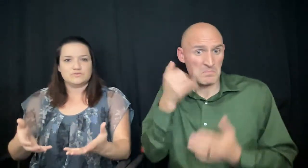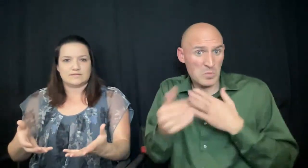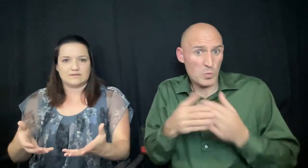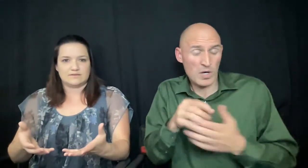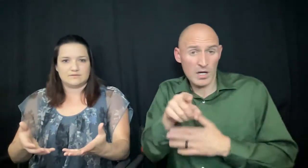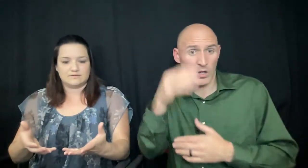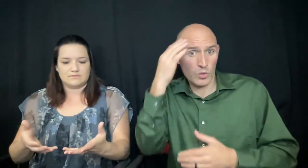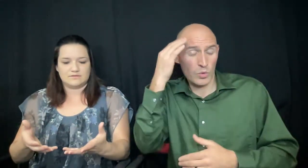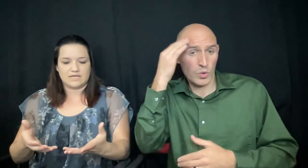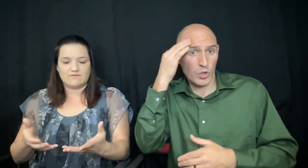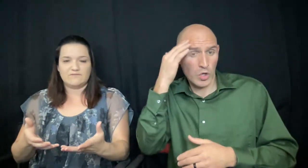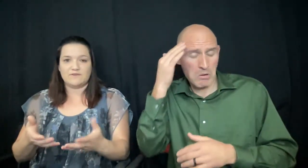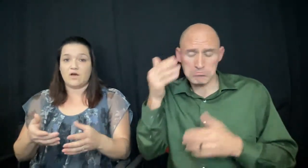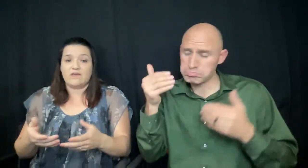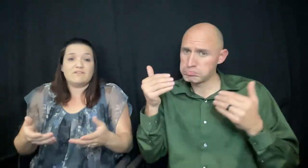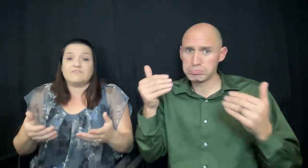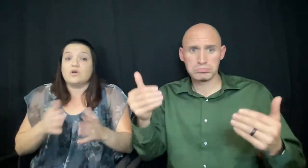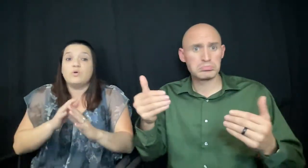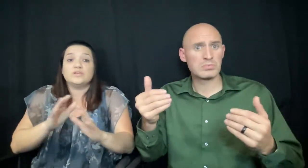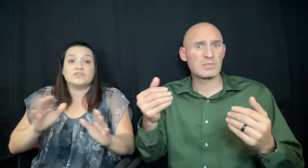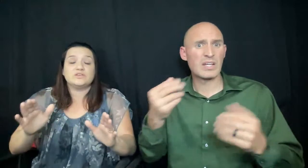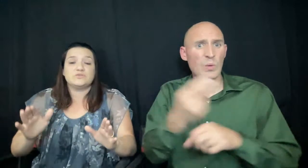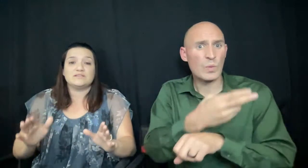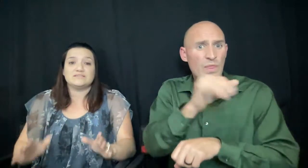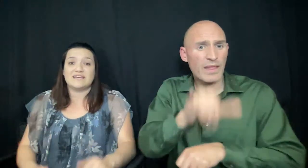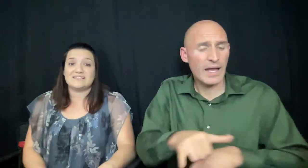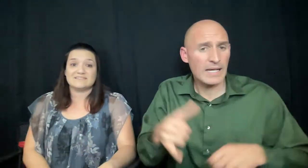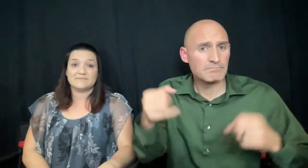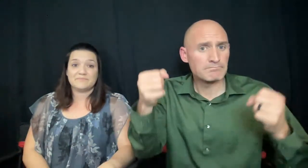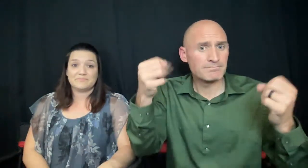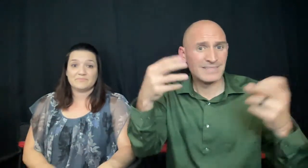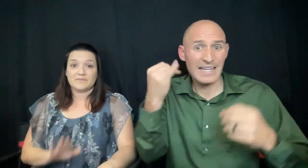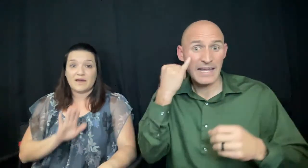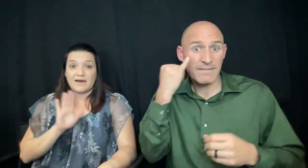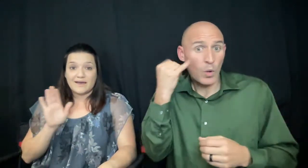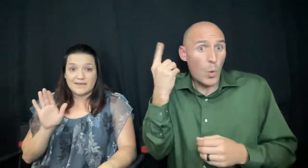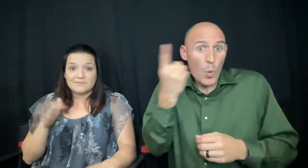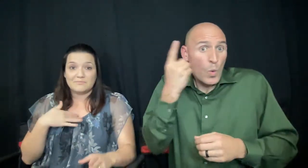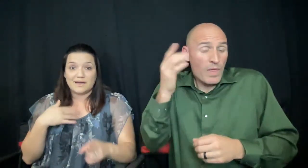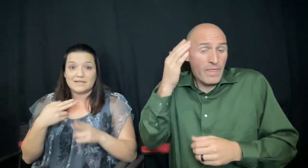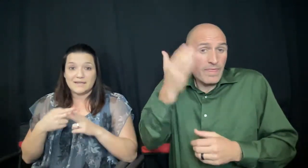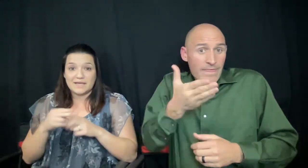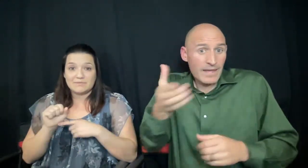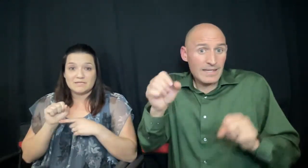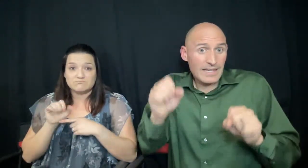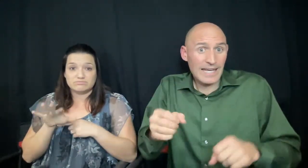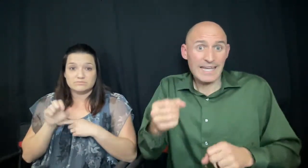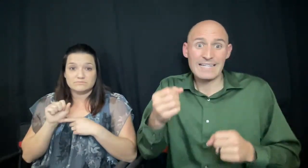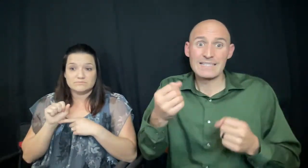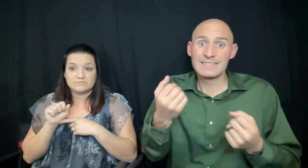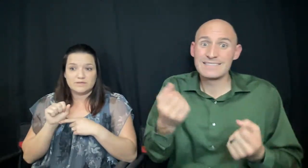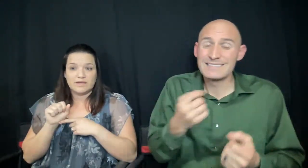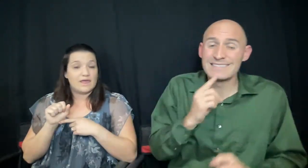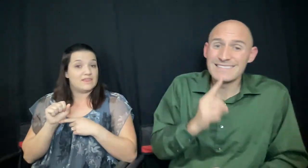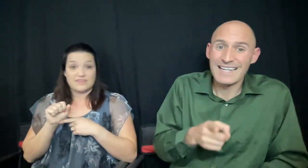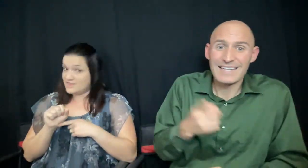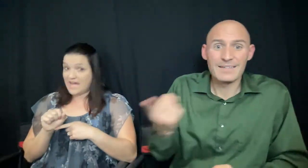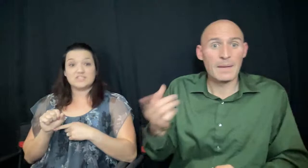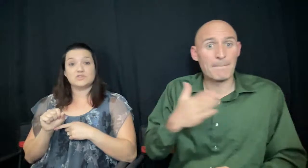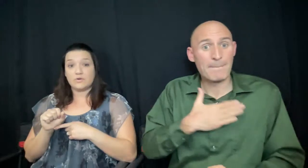it. Even if the only thing you can say is, hi, my name is, that's